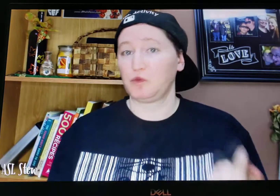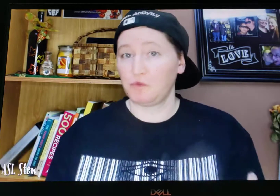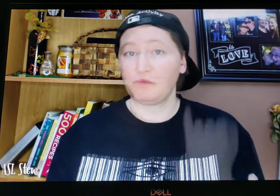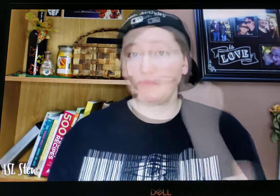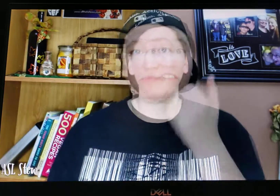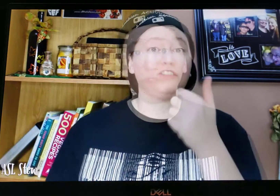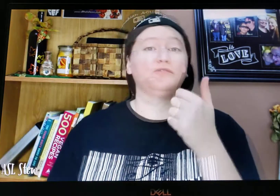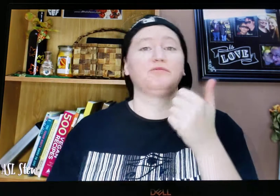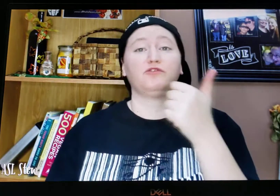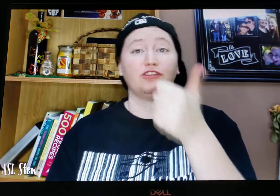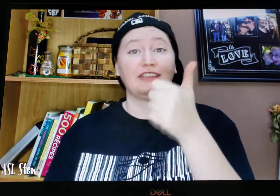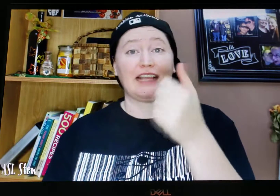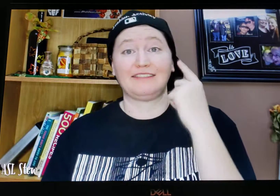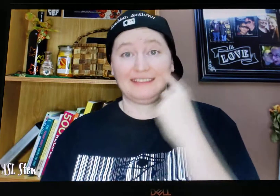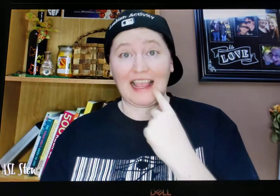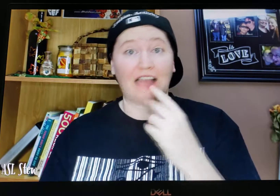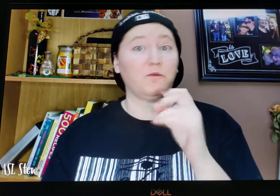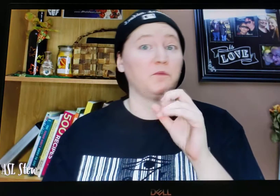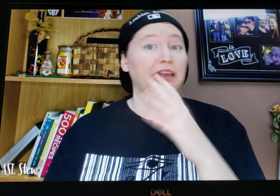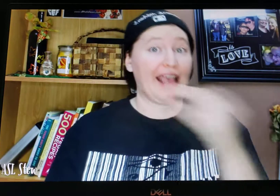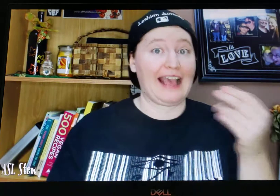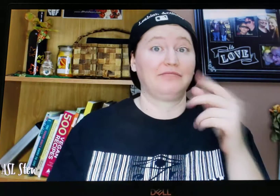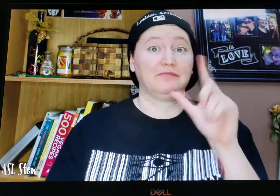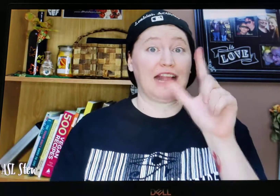you can use the internet. The internet is key to making connections.